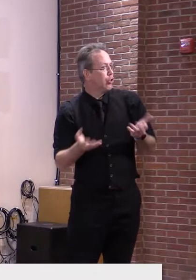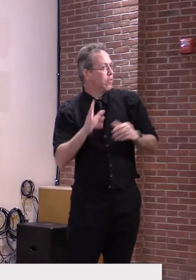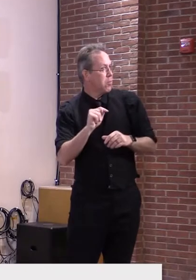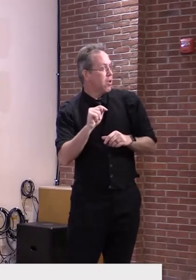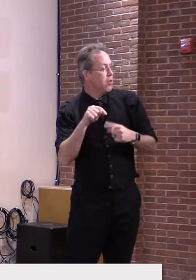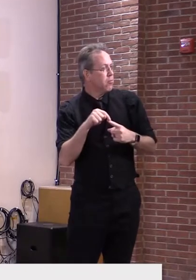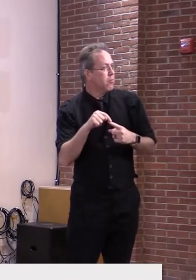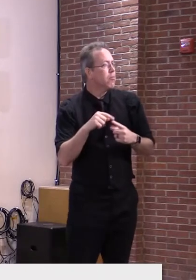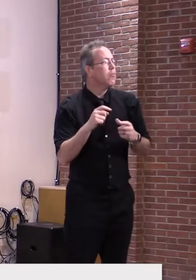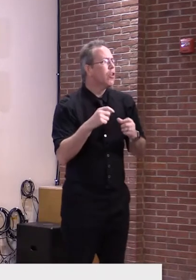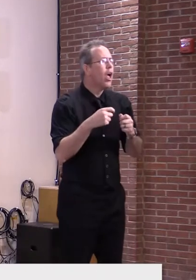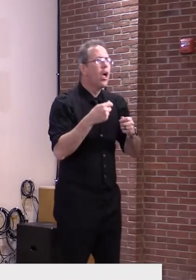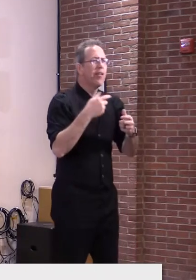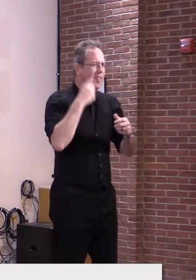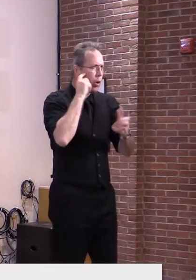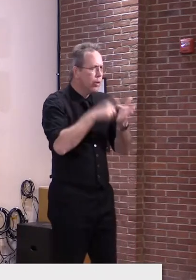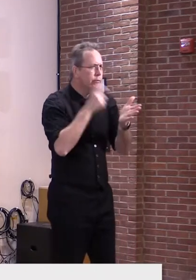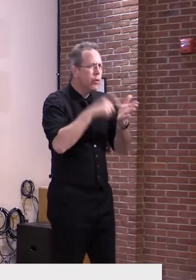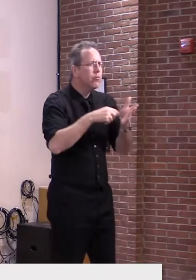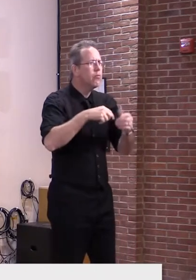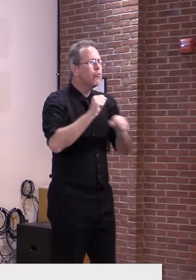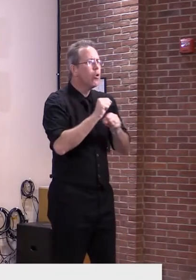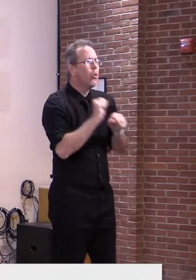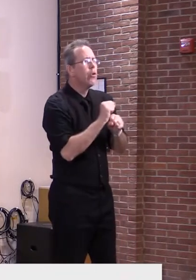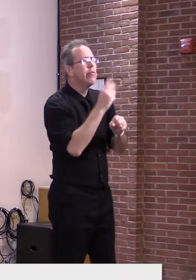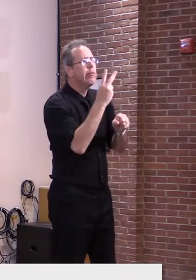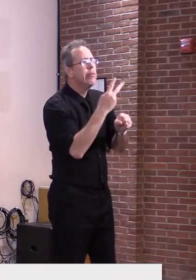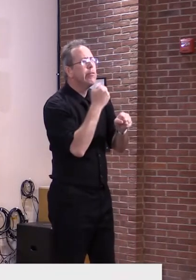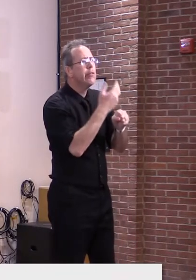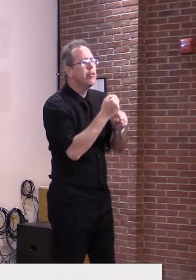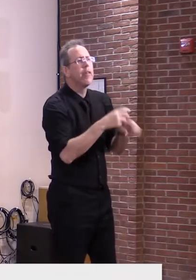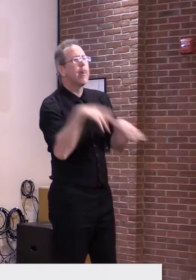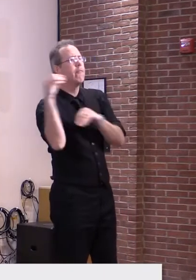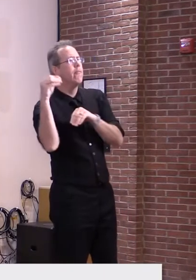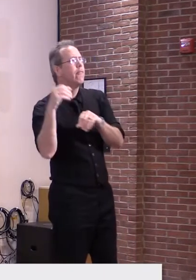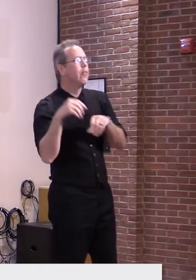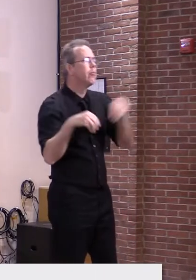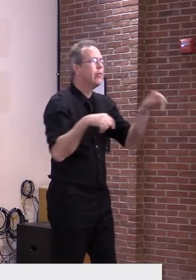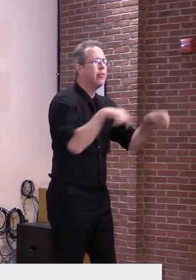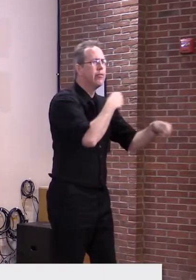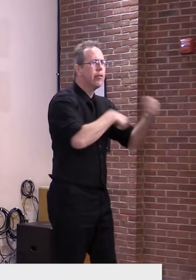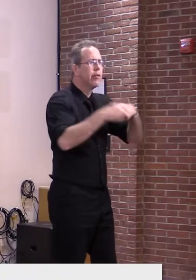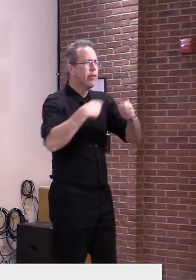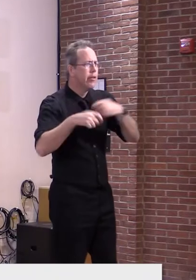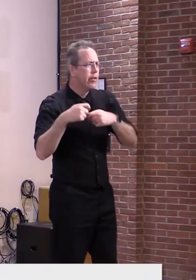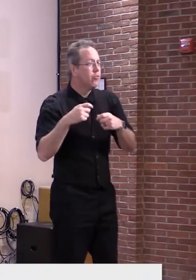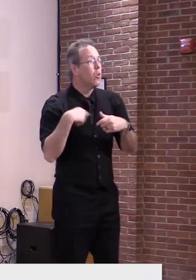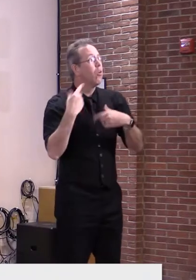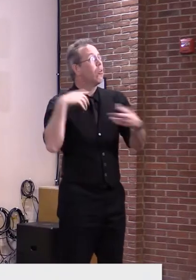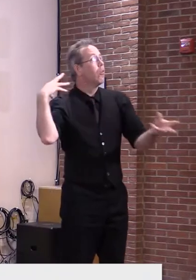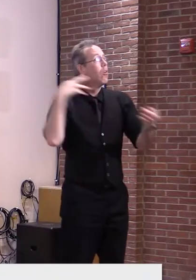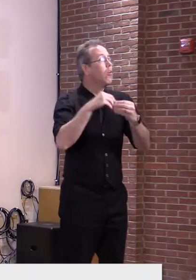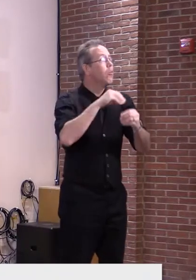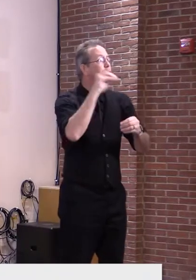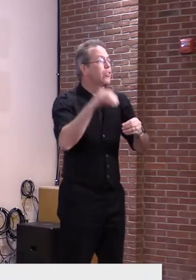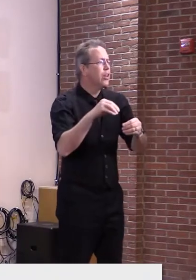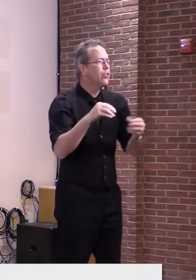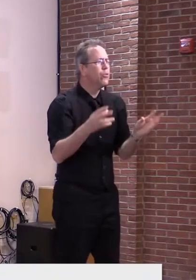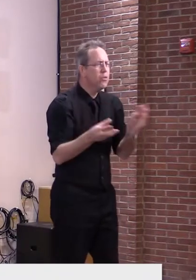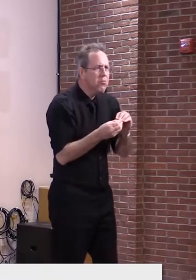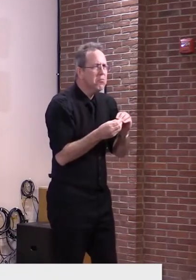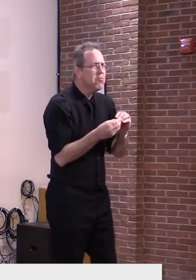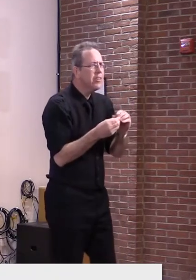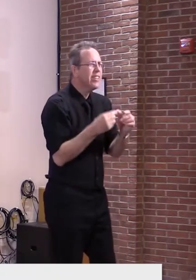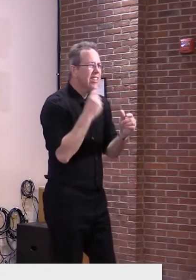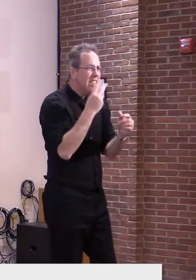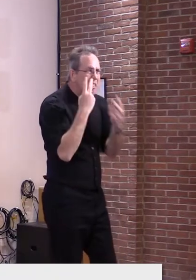rate, overall the turnover rate in our workforce is about 8%. That's based on 2021. I think they're anticipating even more coming